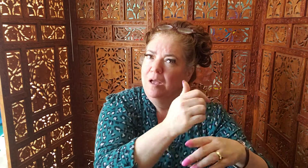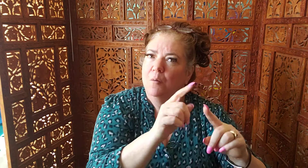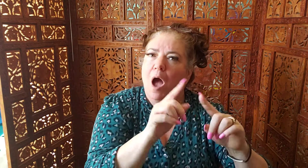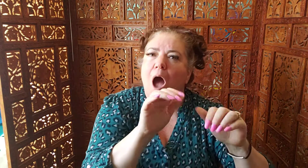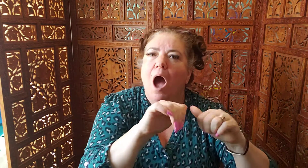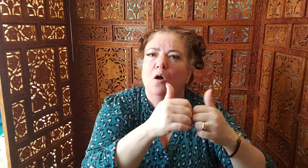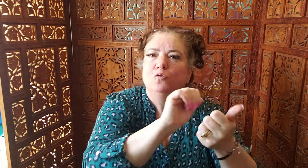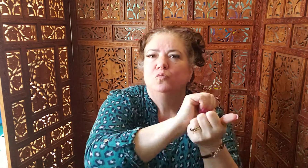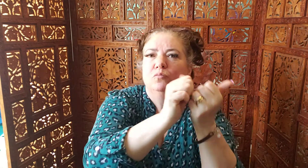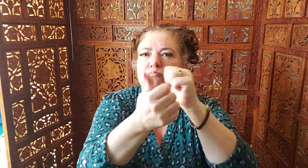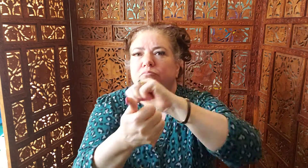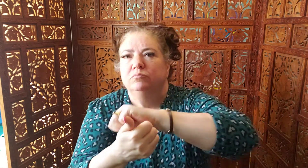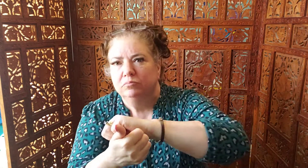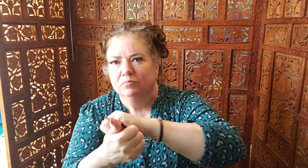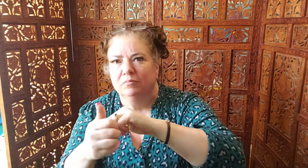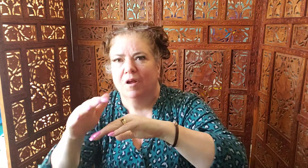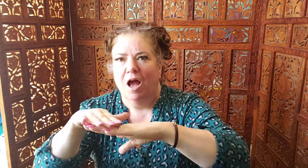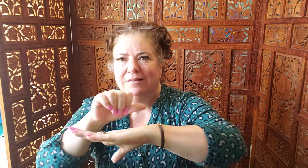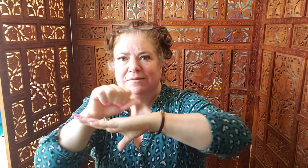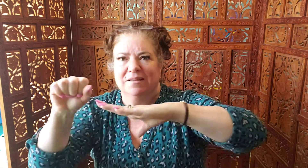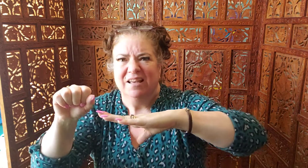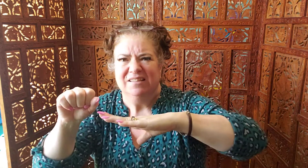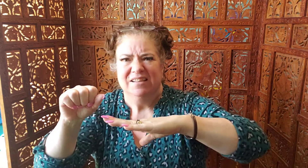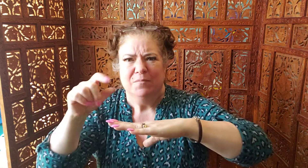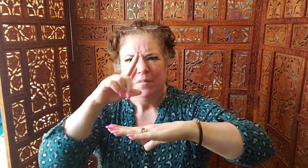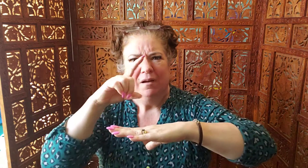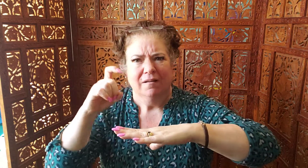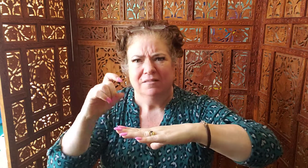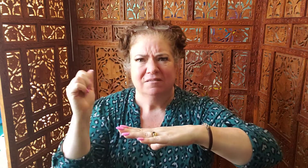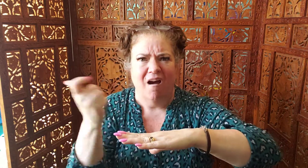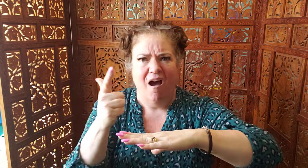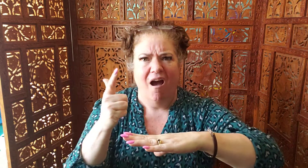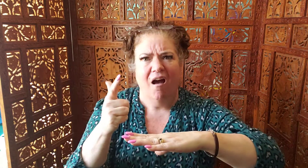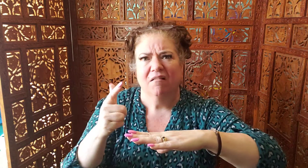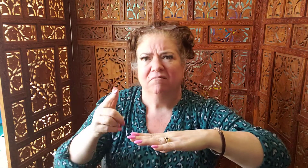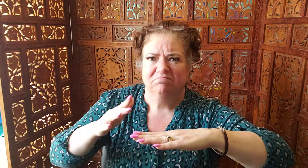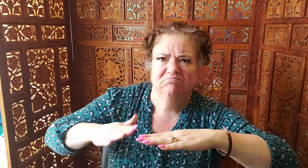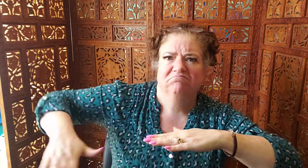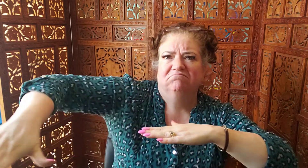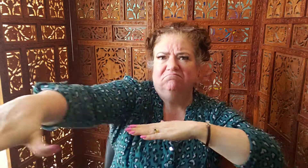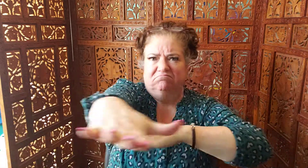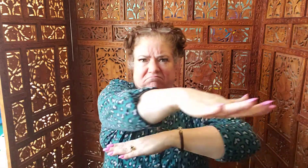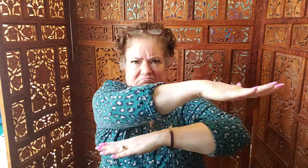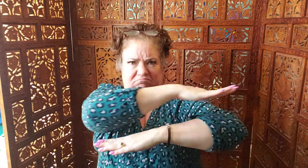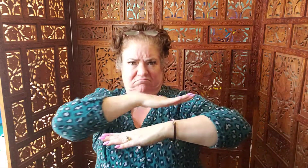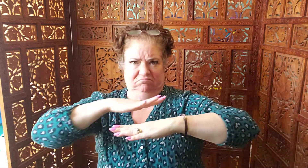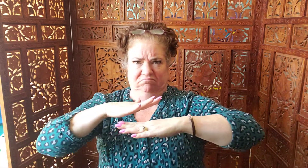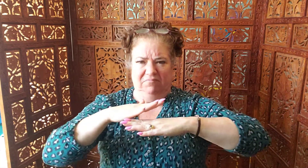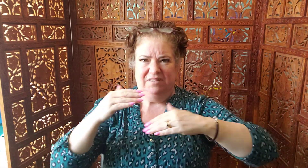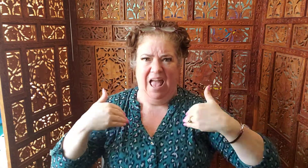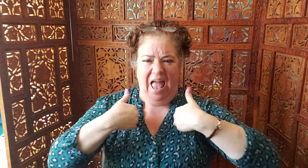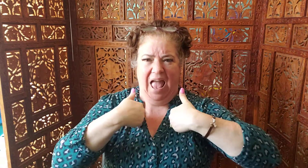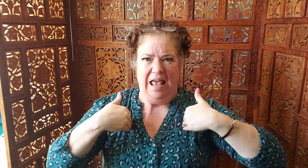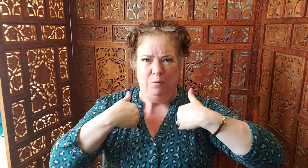that people don't think can be put on stage. It's the whole animal kingdom. It's an animal parable of life. The